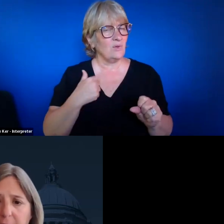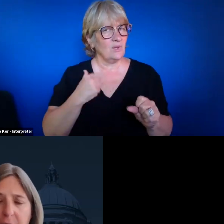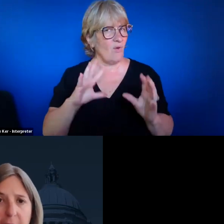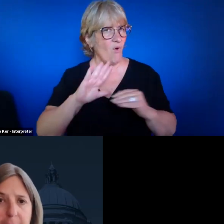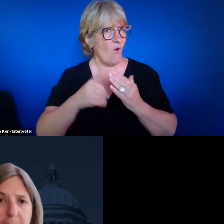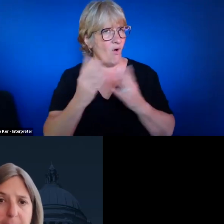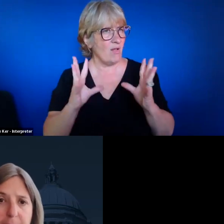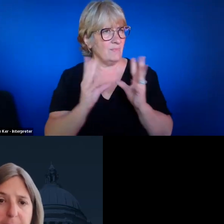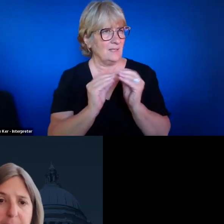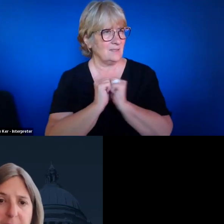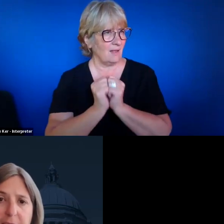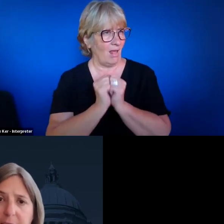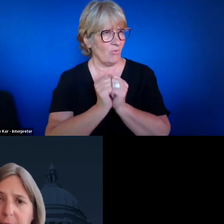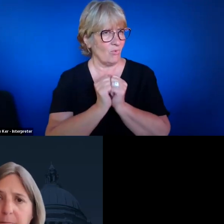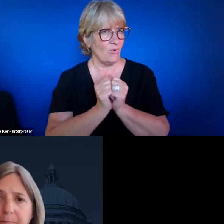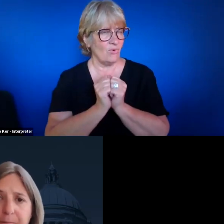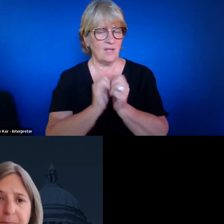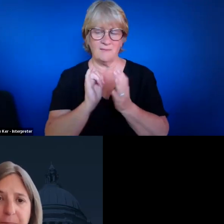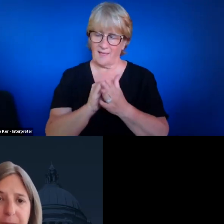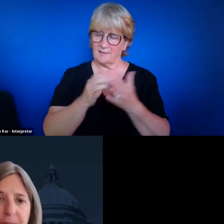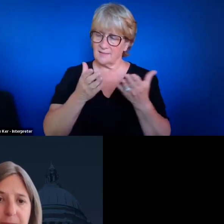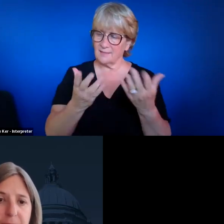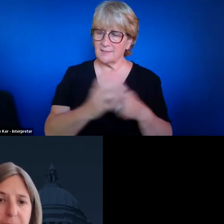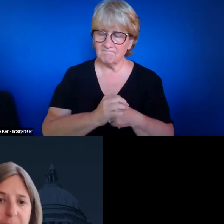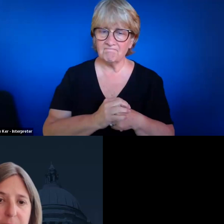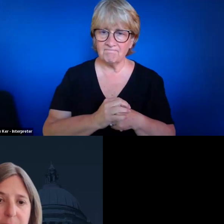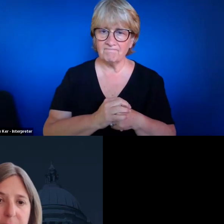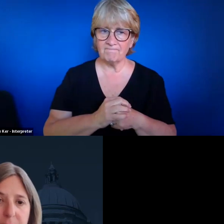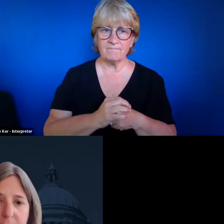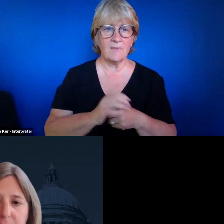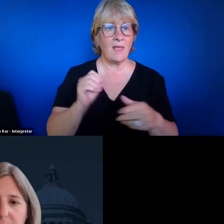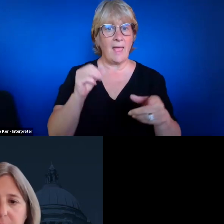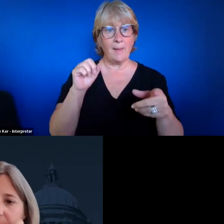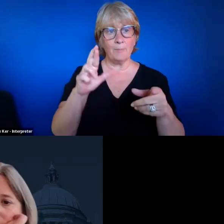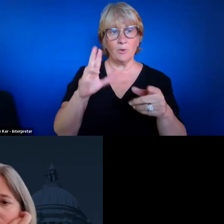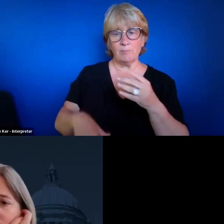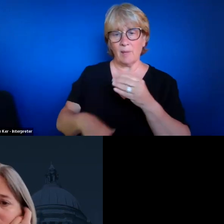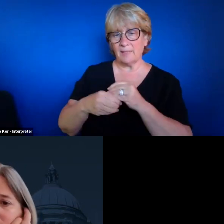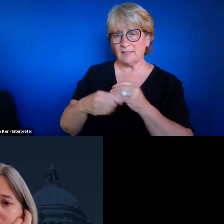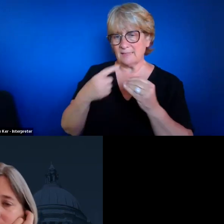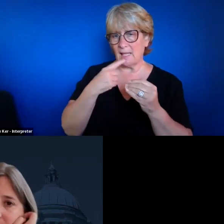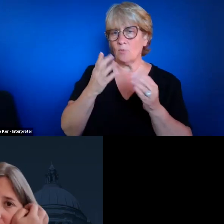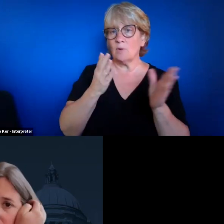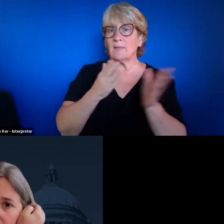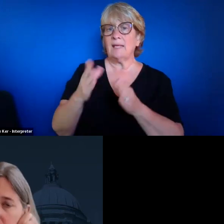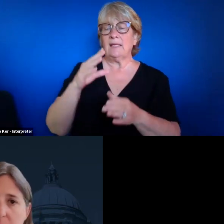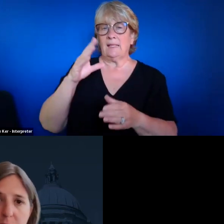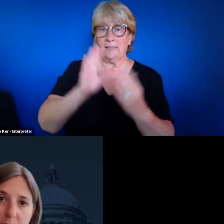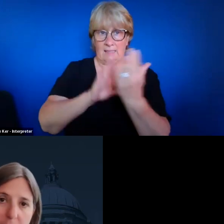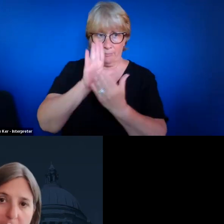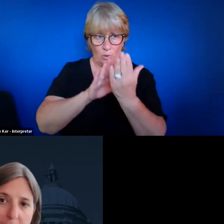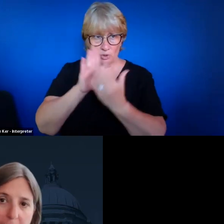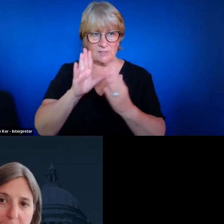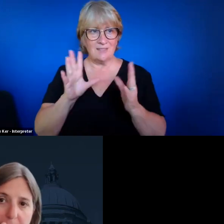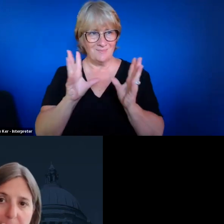together in that sense. So Amber, just popping in to say that we are planning an in-person